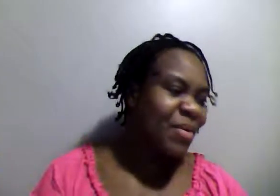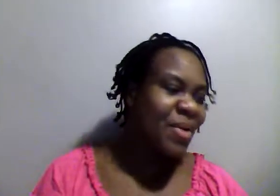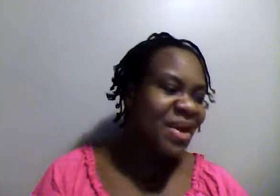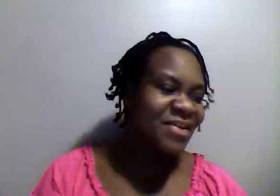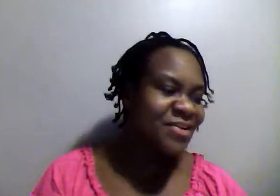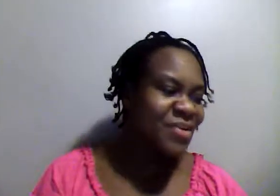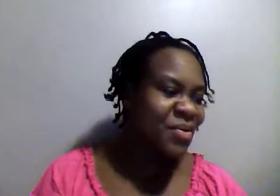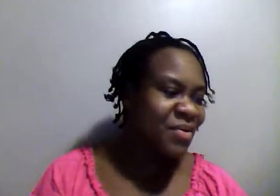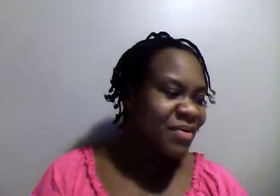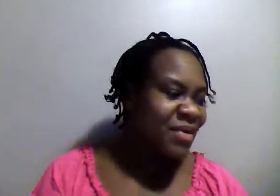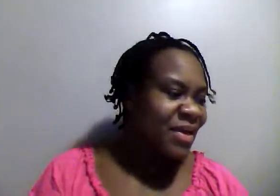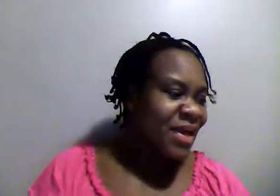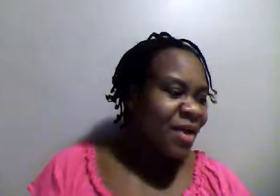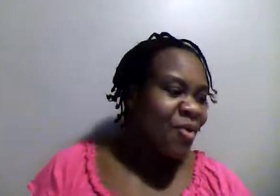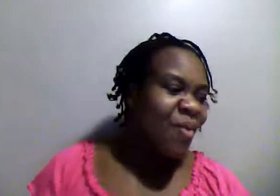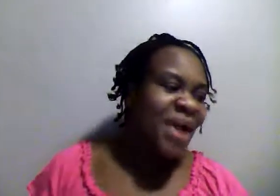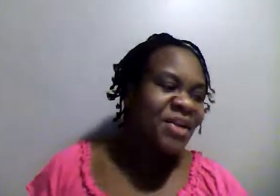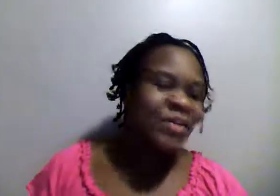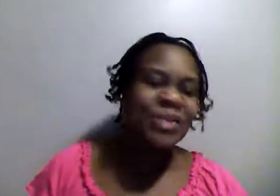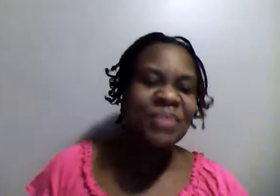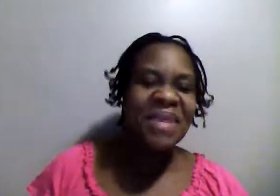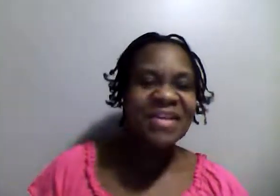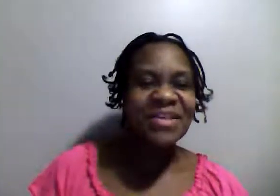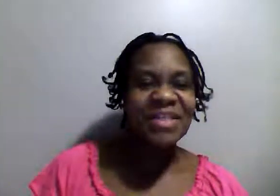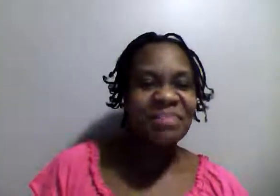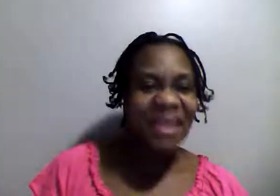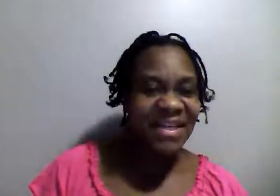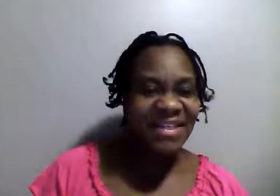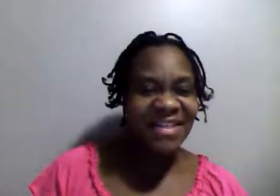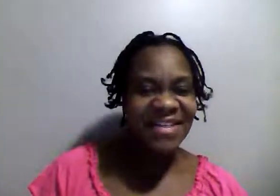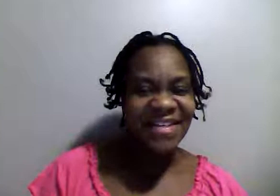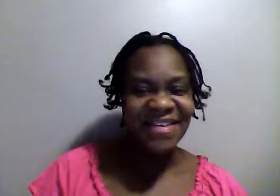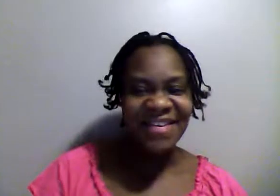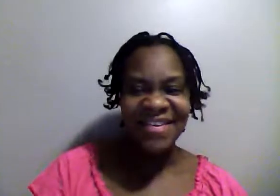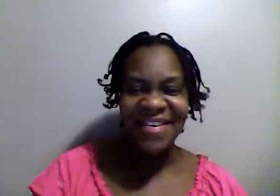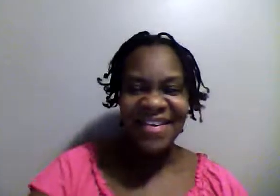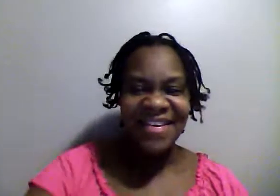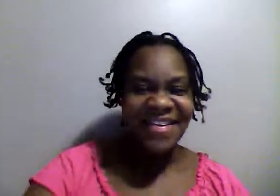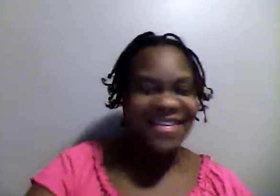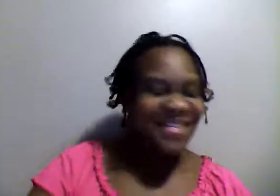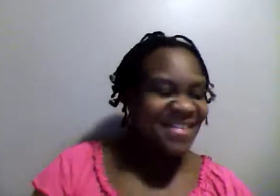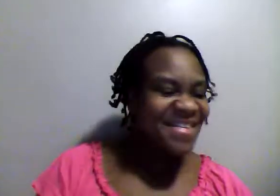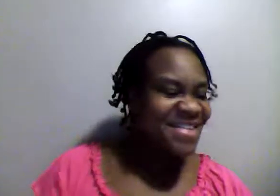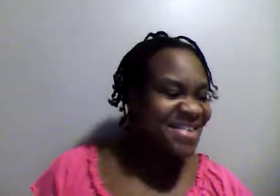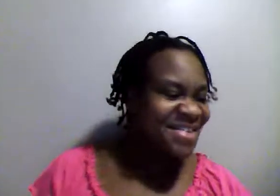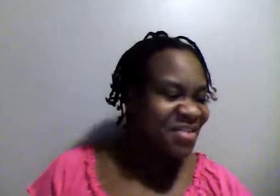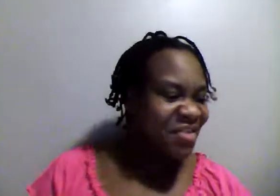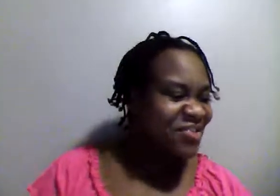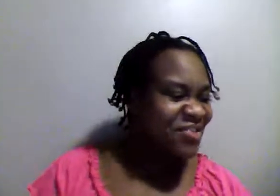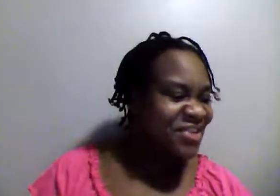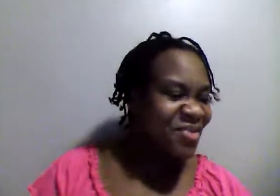Okay, so why do tomatoes split? This is a very interesting